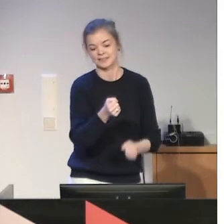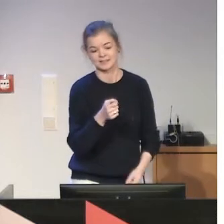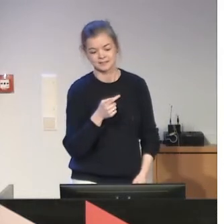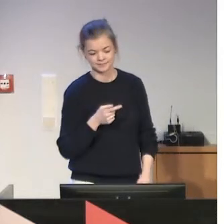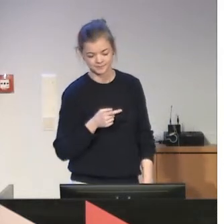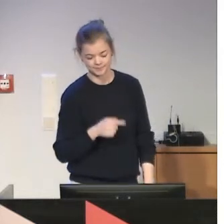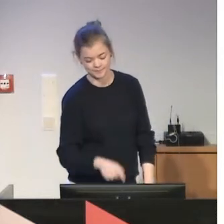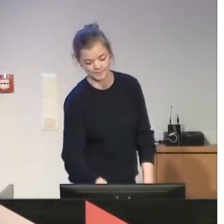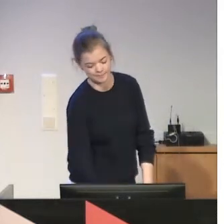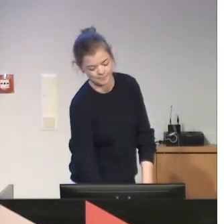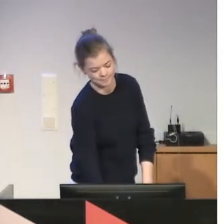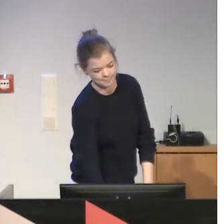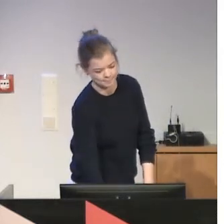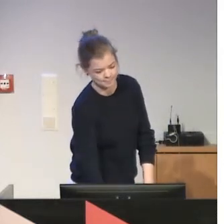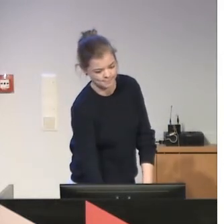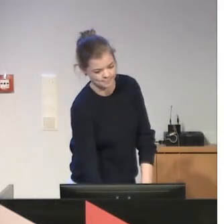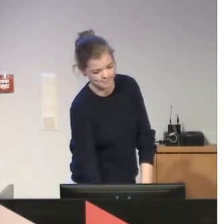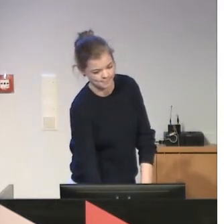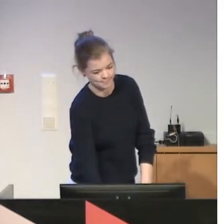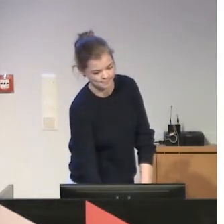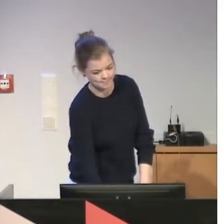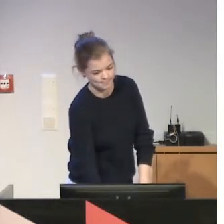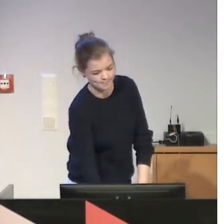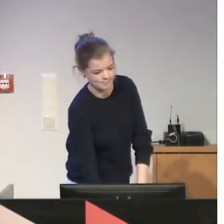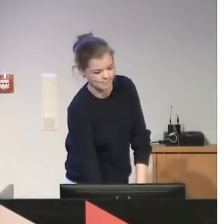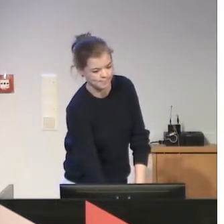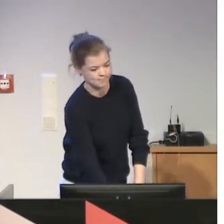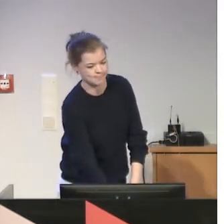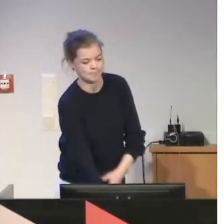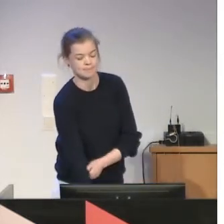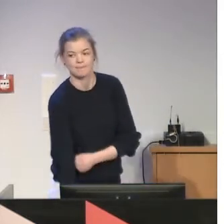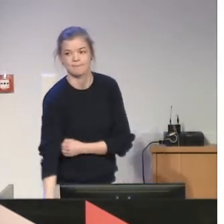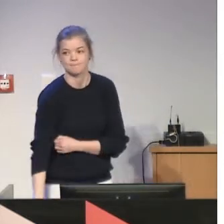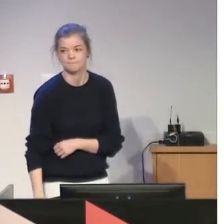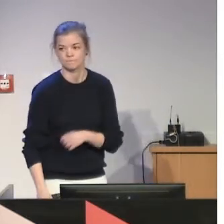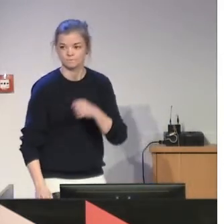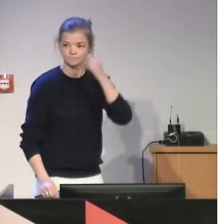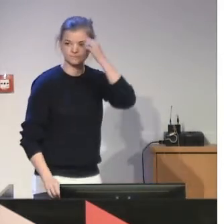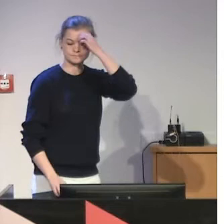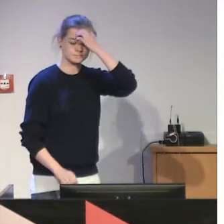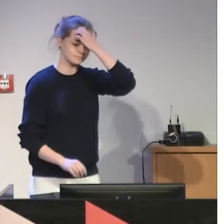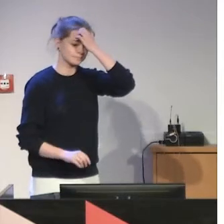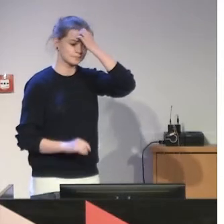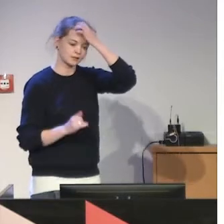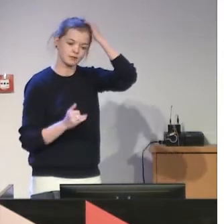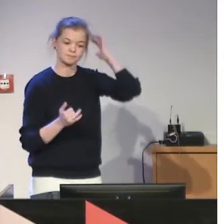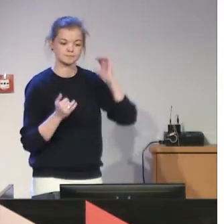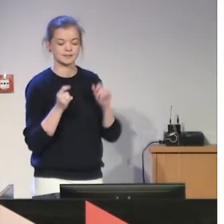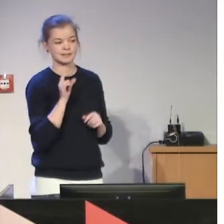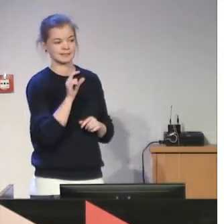So to have, it's about having access and accessibility.